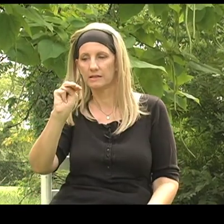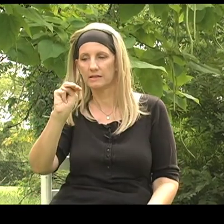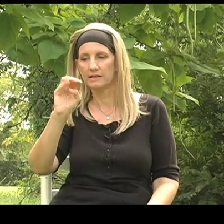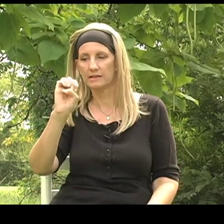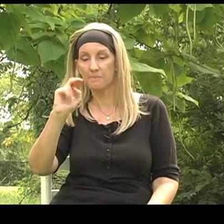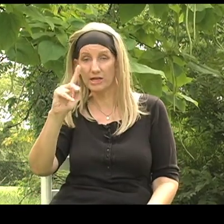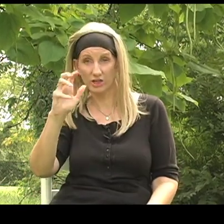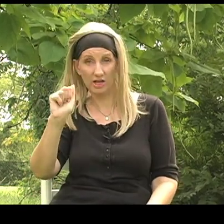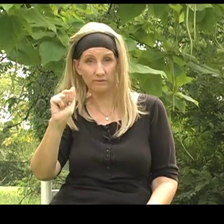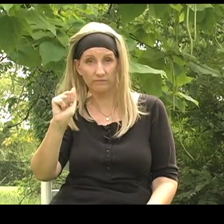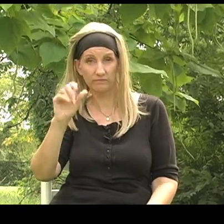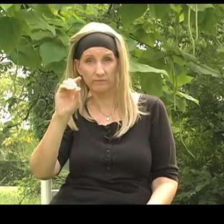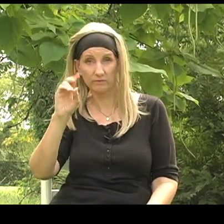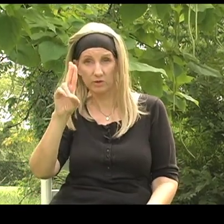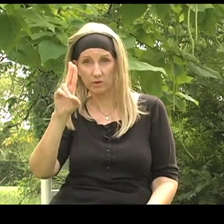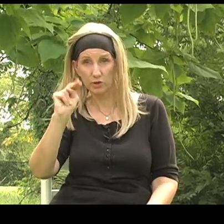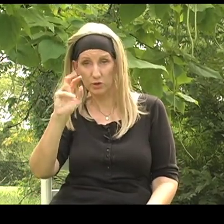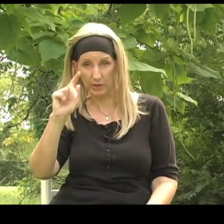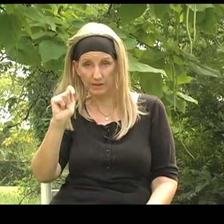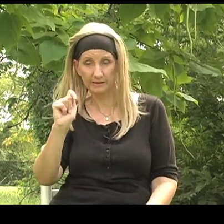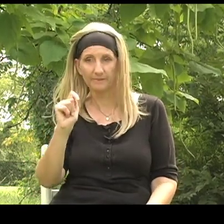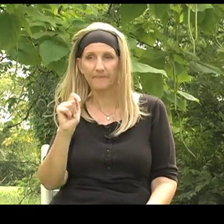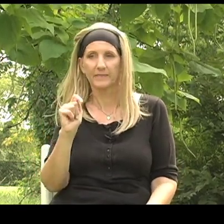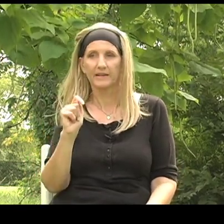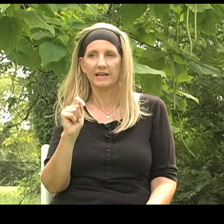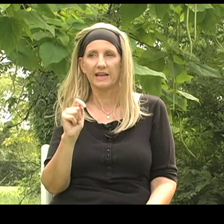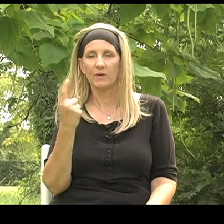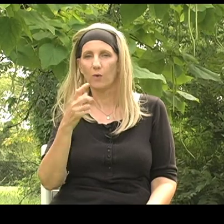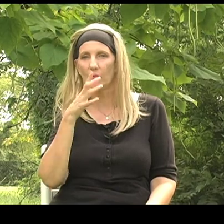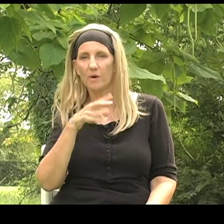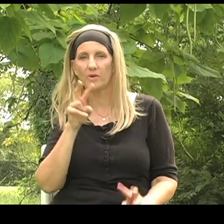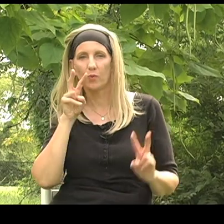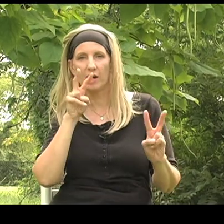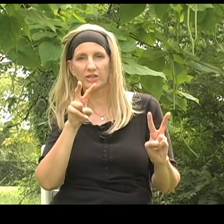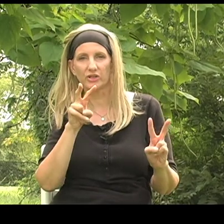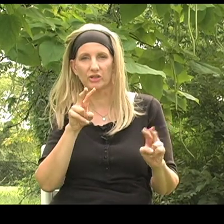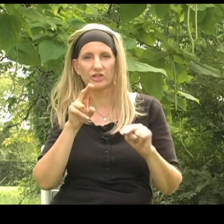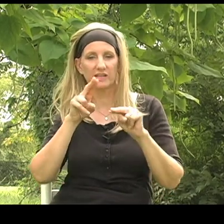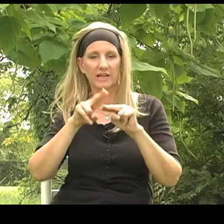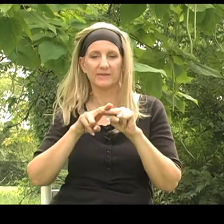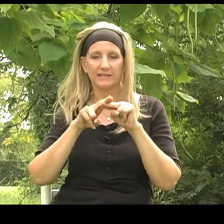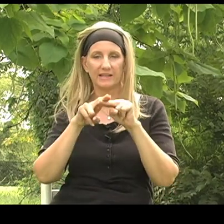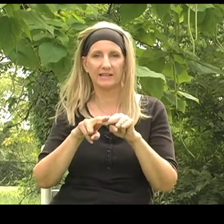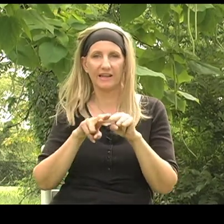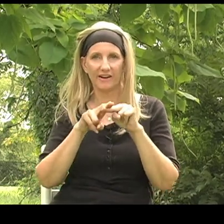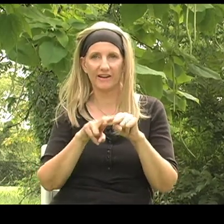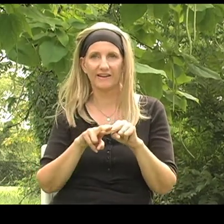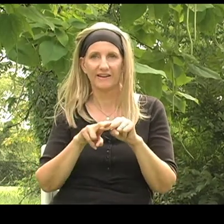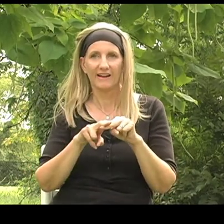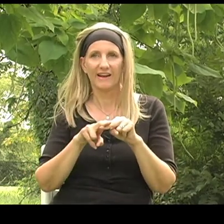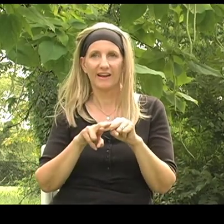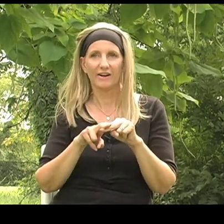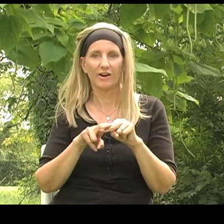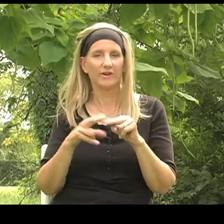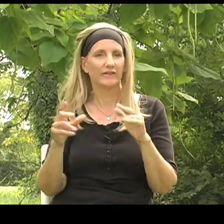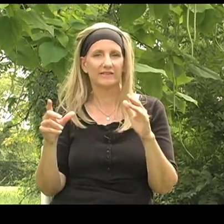the dementia unit. And one woman watched her. She kept sitting there, and all of a